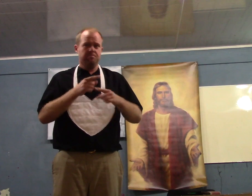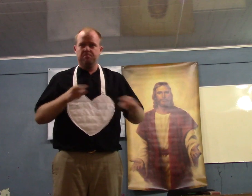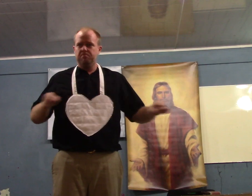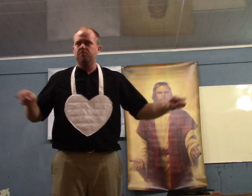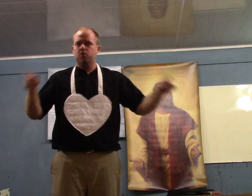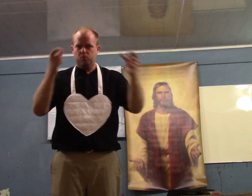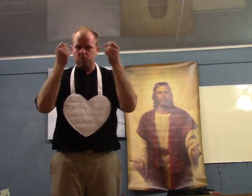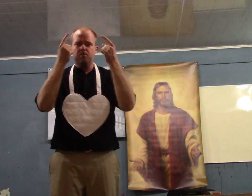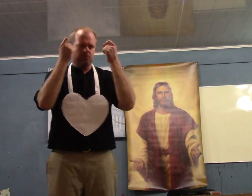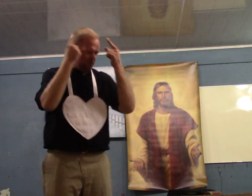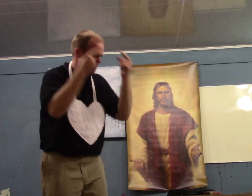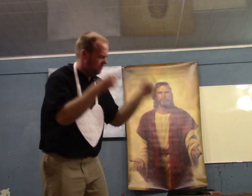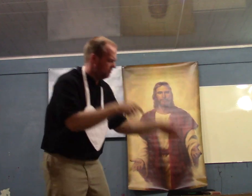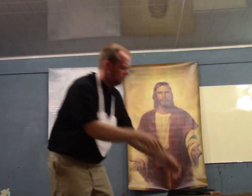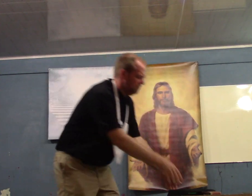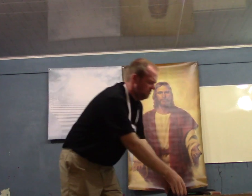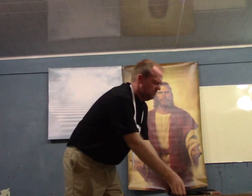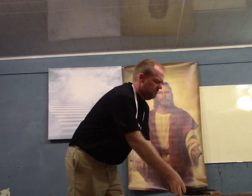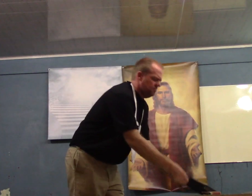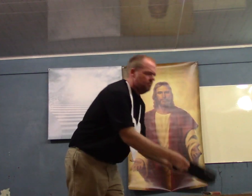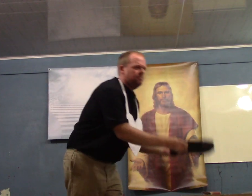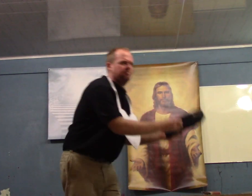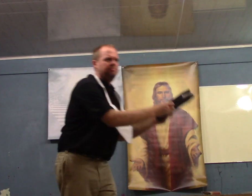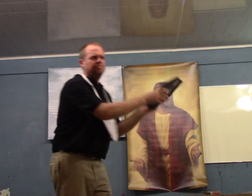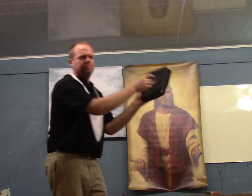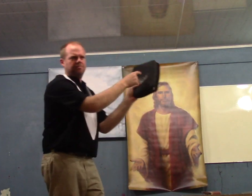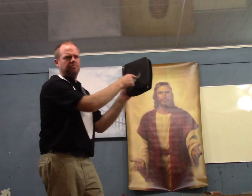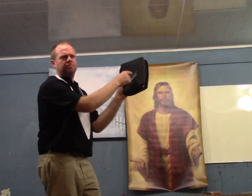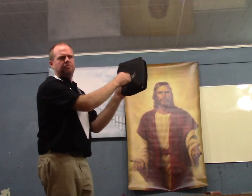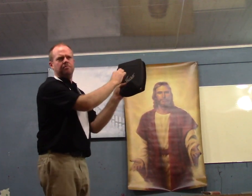I wish that you would understand